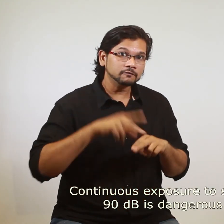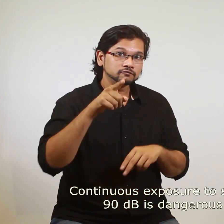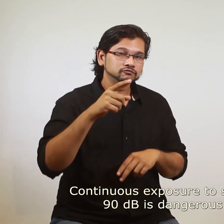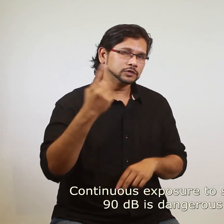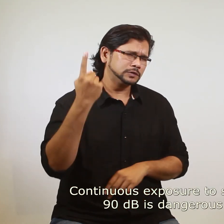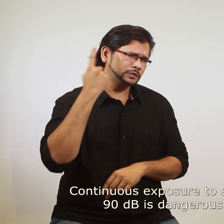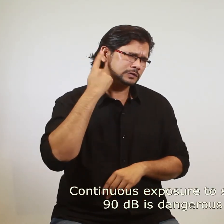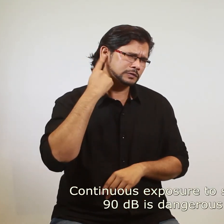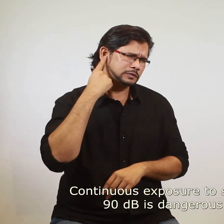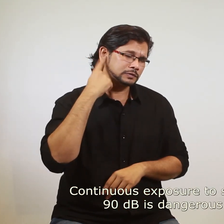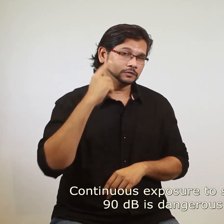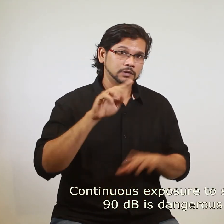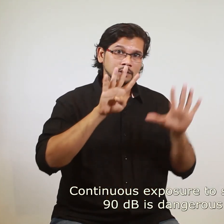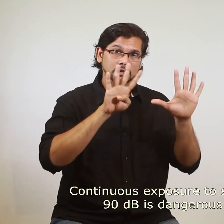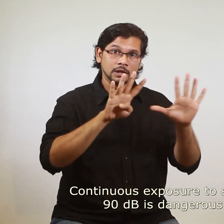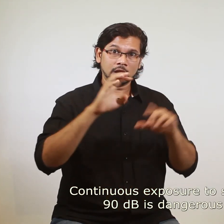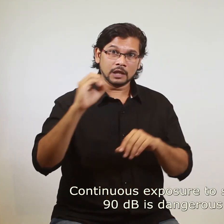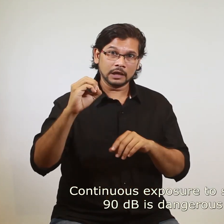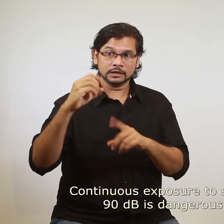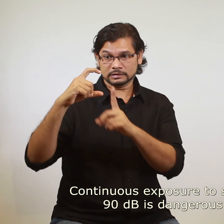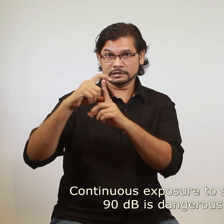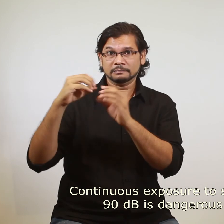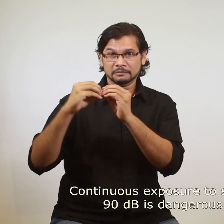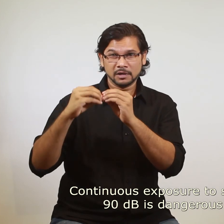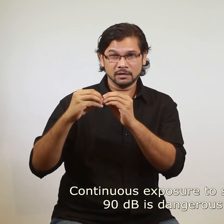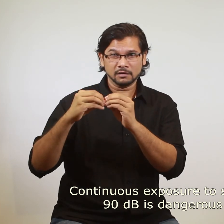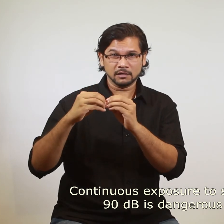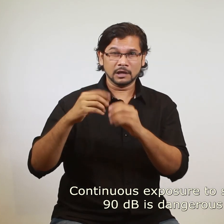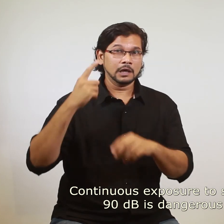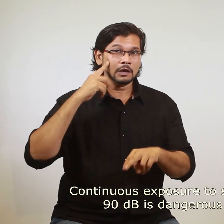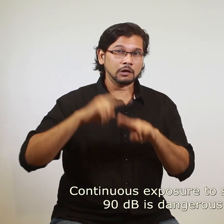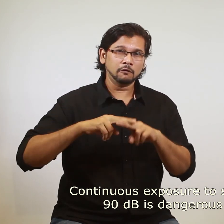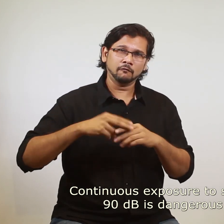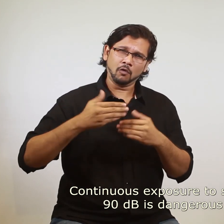Continuous exposure to sound above 90 decibels is dangerous for us.